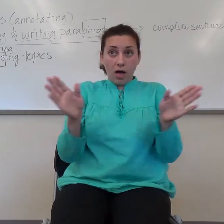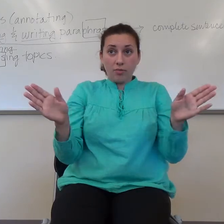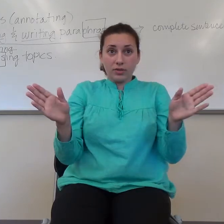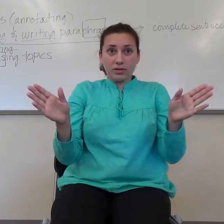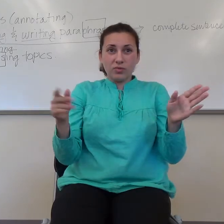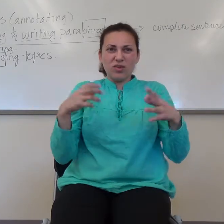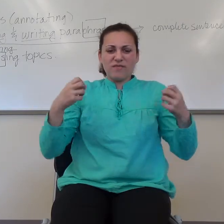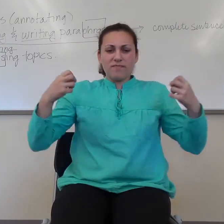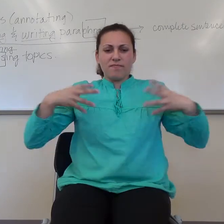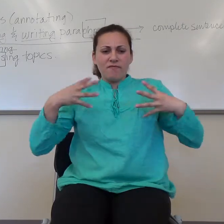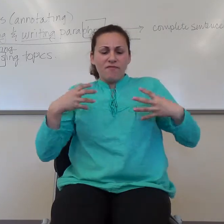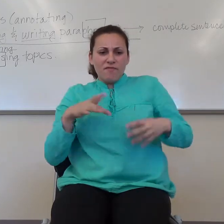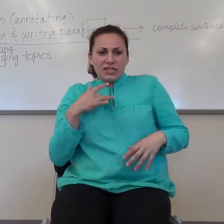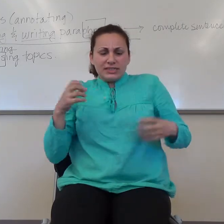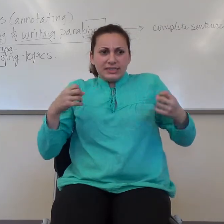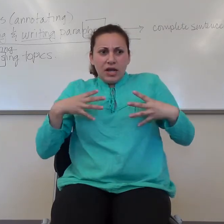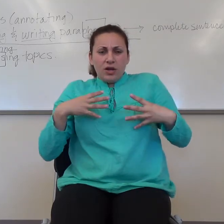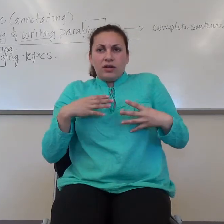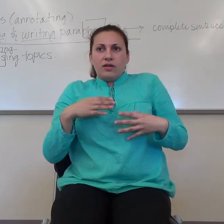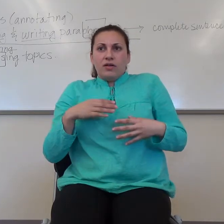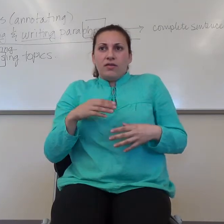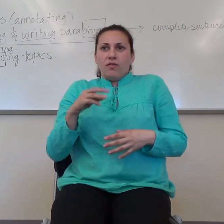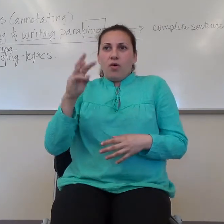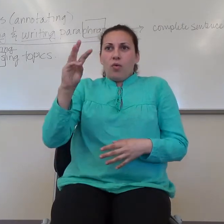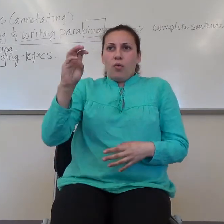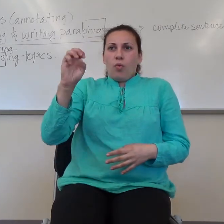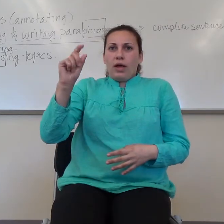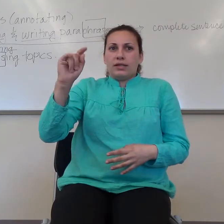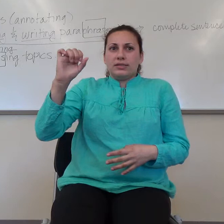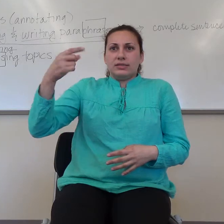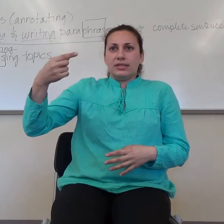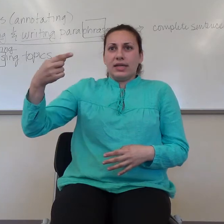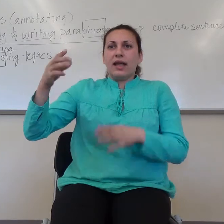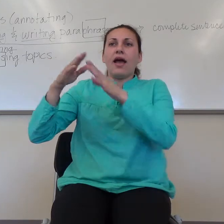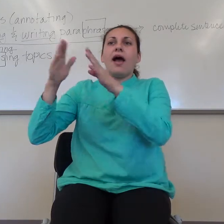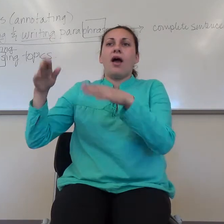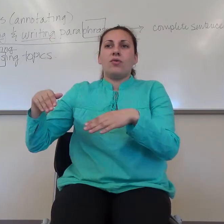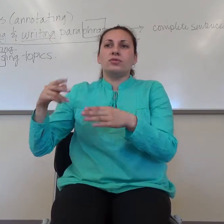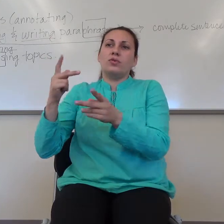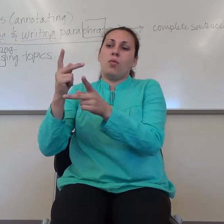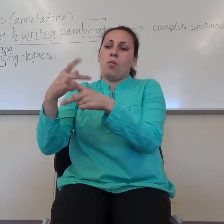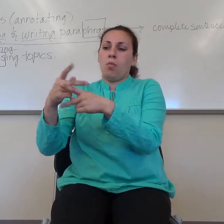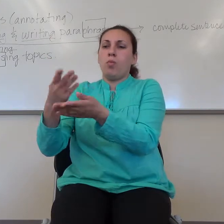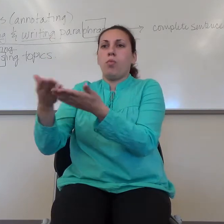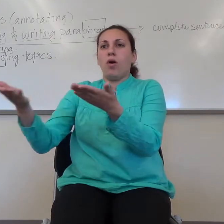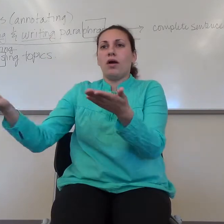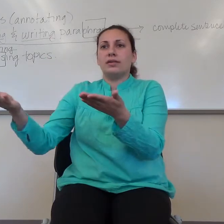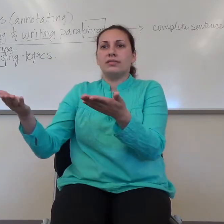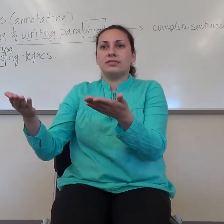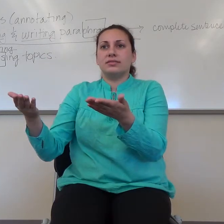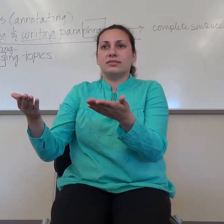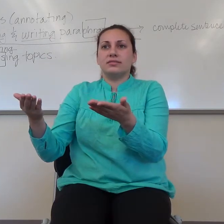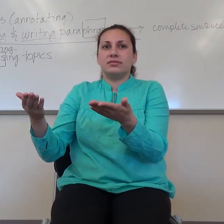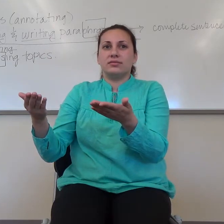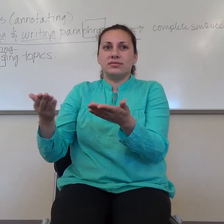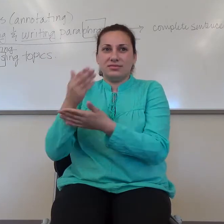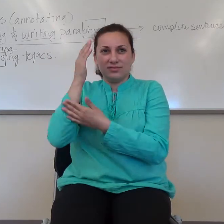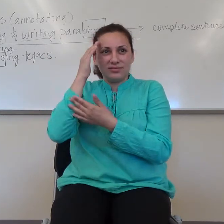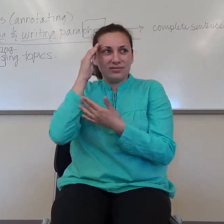products once it knew that prisoners were being Westinghoused to death. Okay, and so he was hoping that